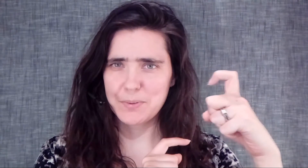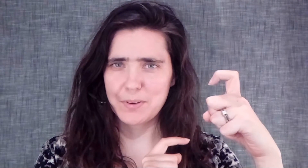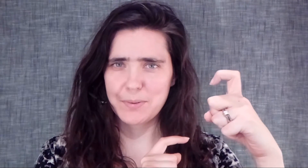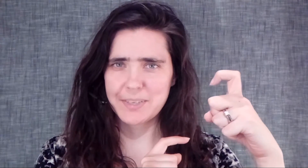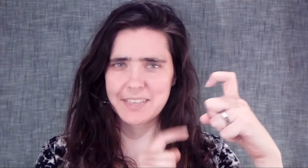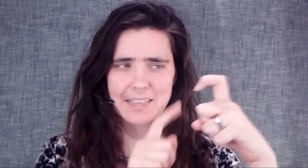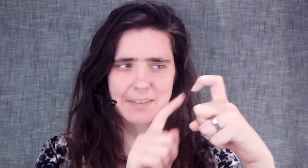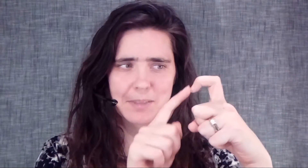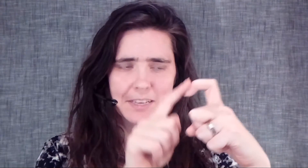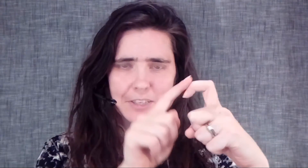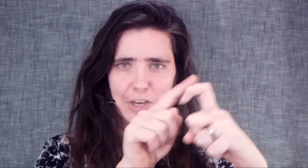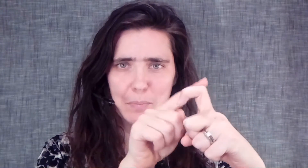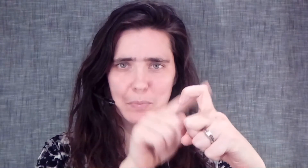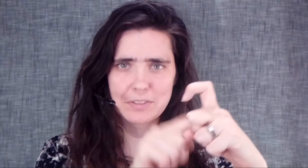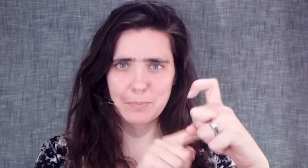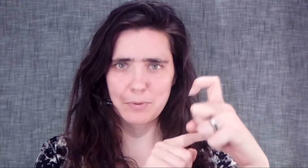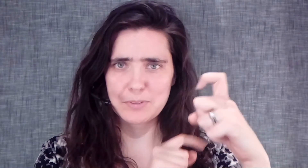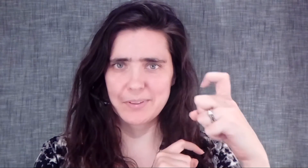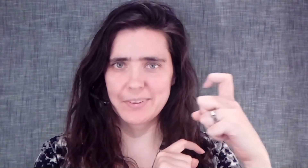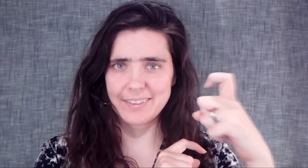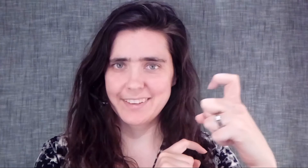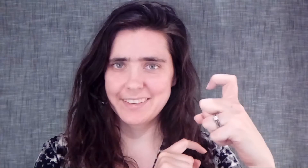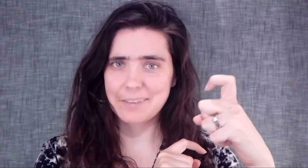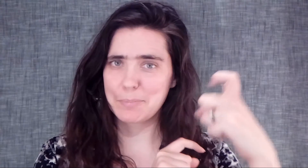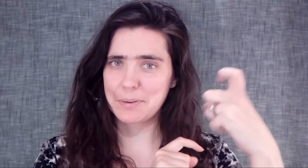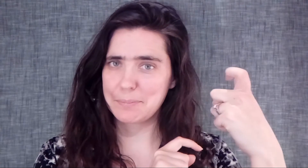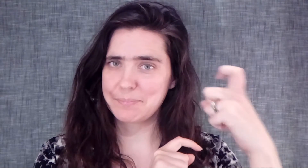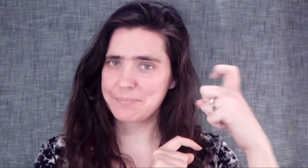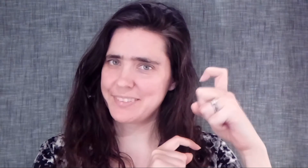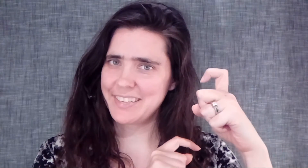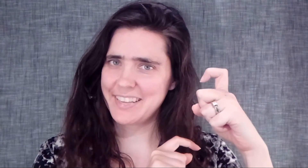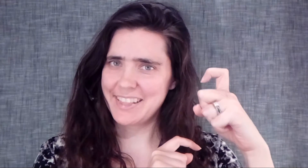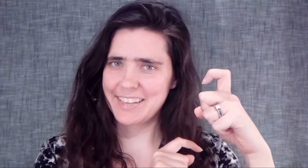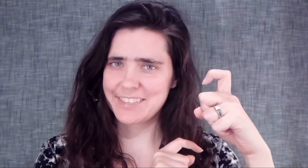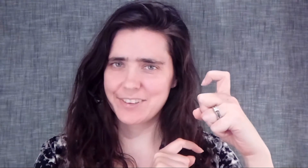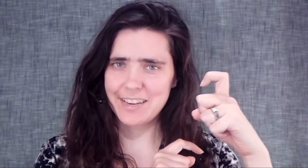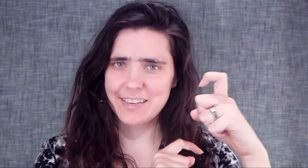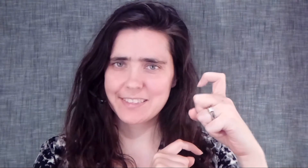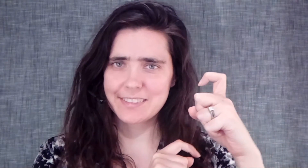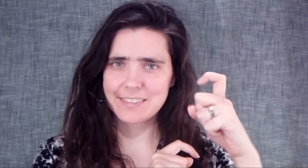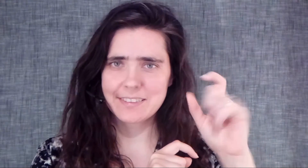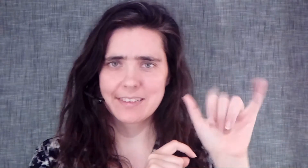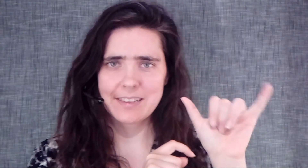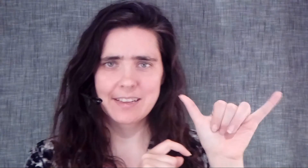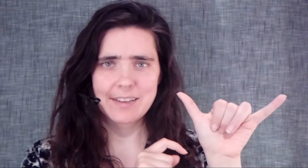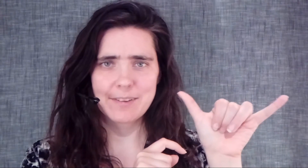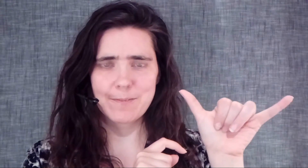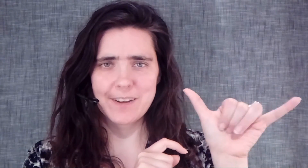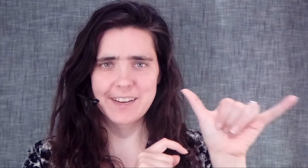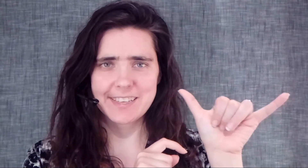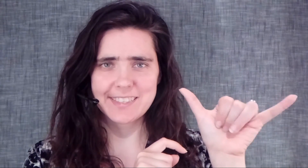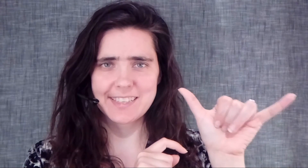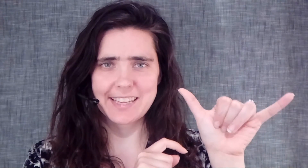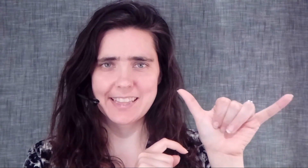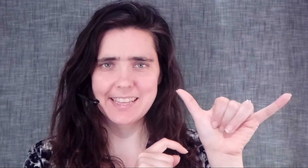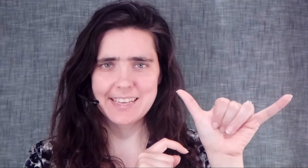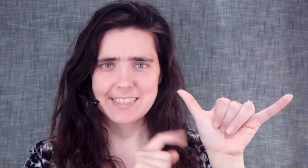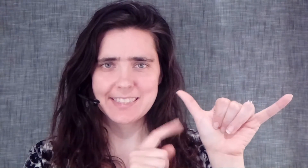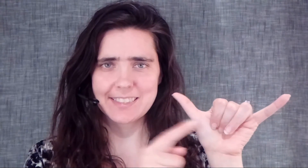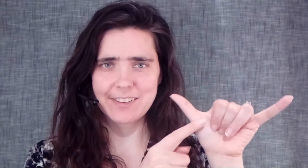know exactly what that shape is supposed to look like, but that's your X. Y is like that, so you